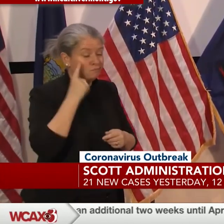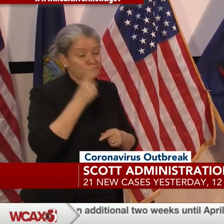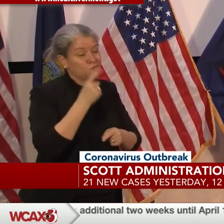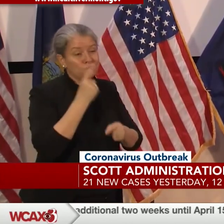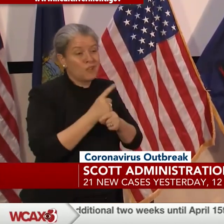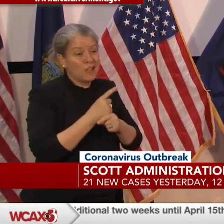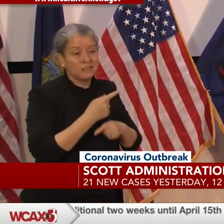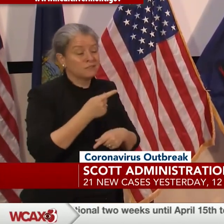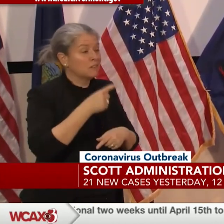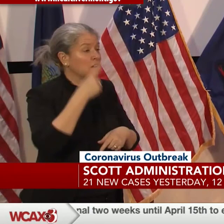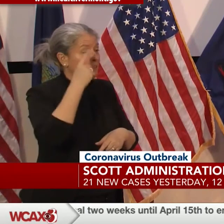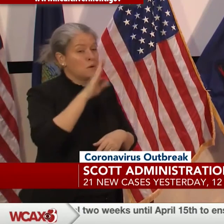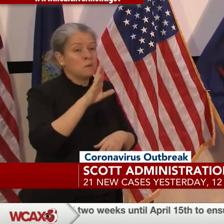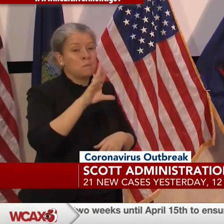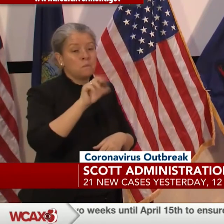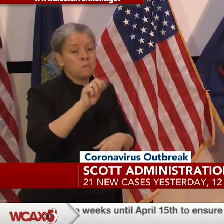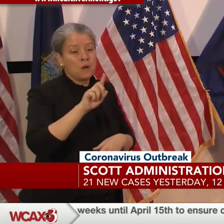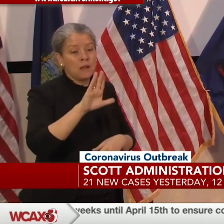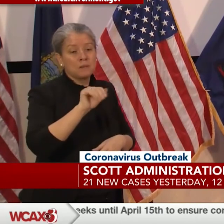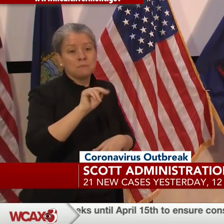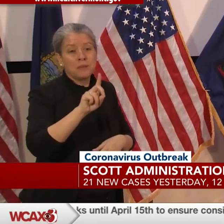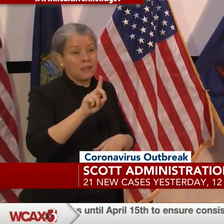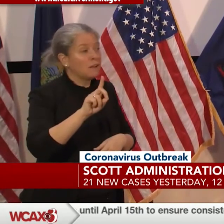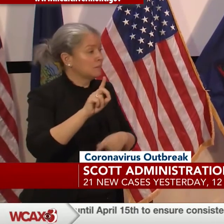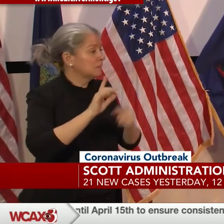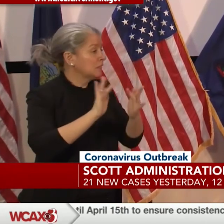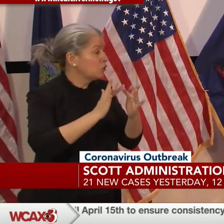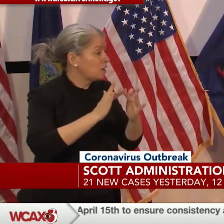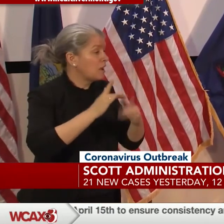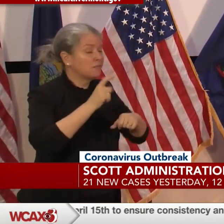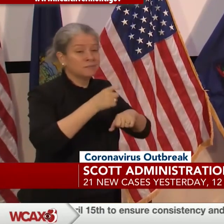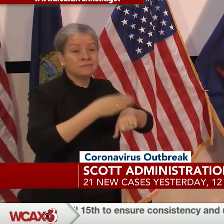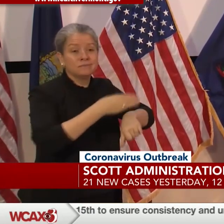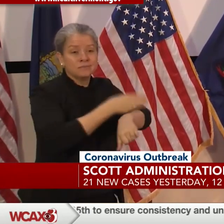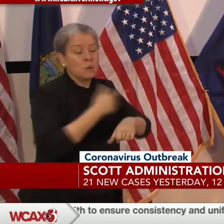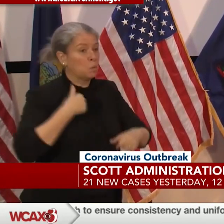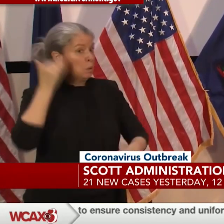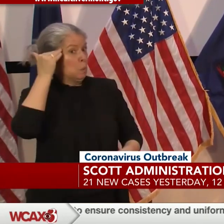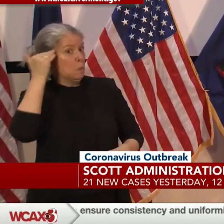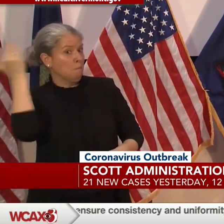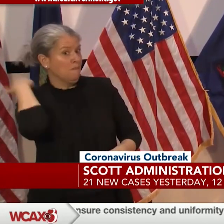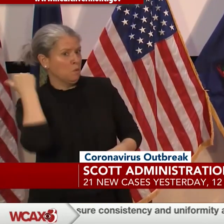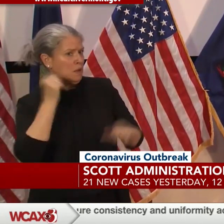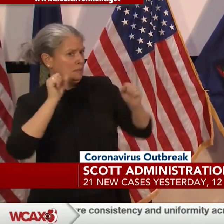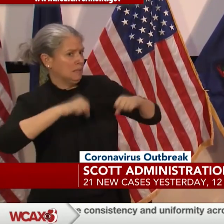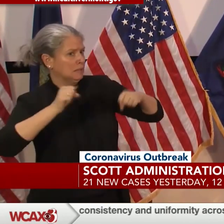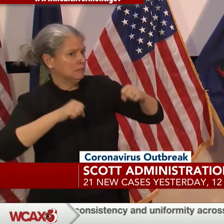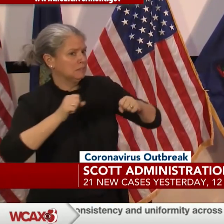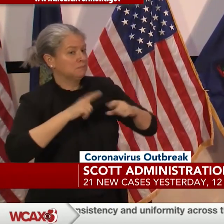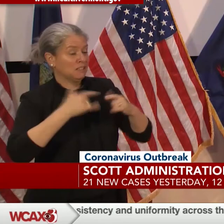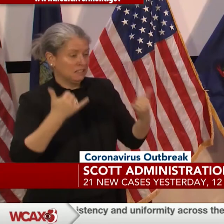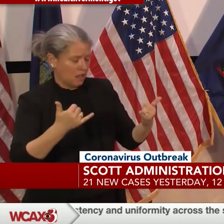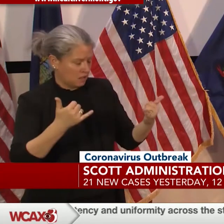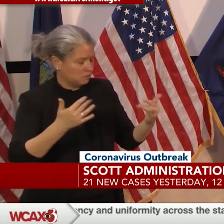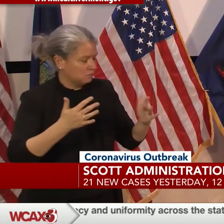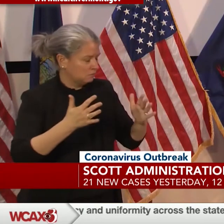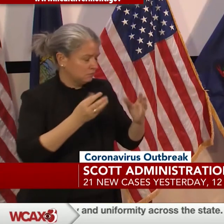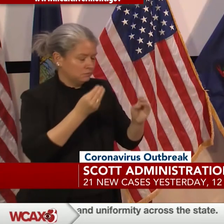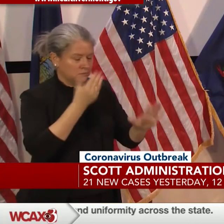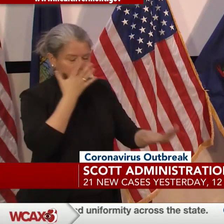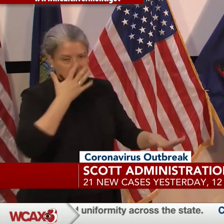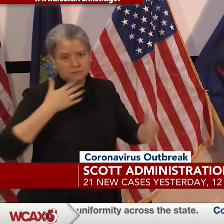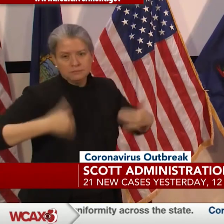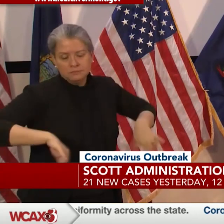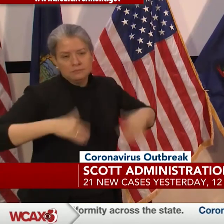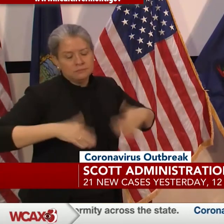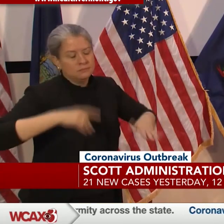accessibility to broadband is one area that is certainly something we knew about before. But it's going to take resources in order to